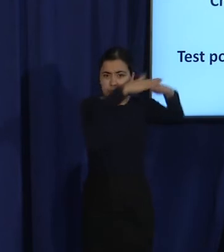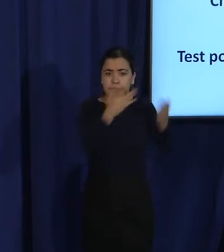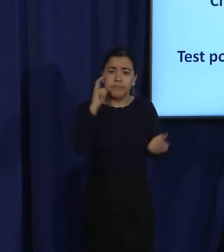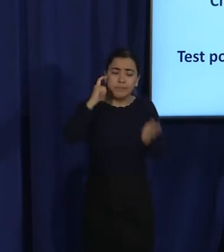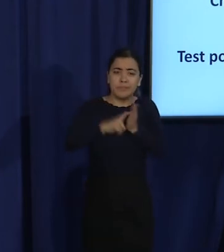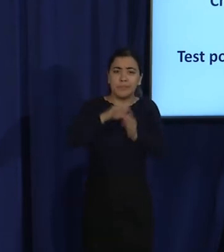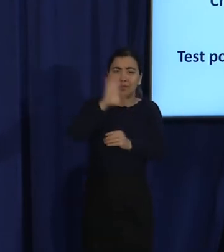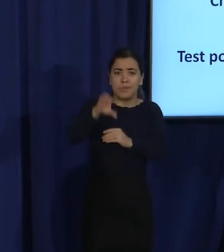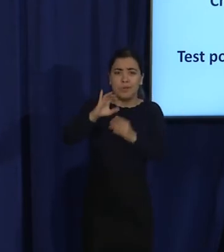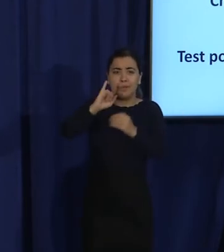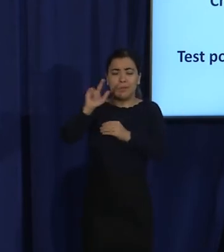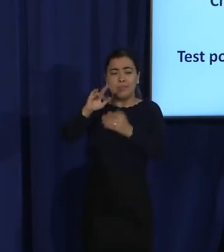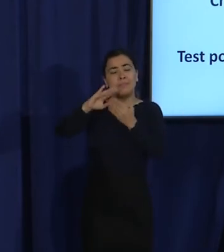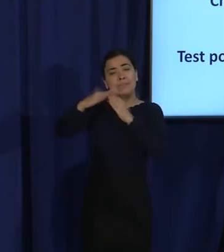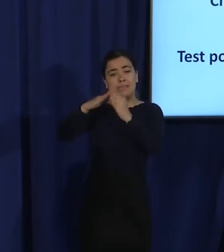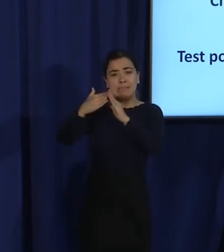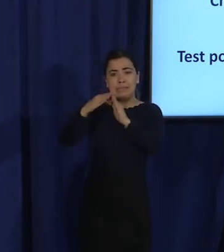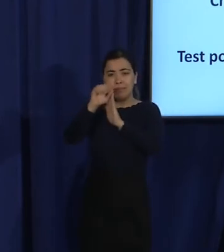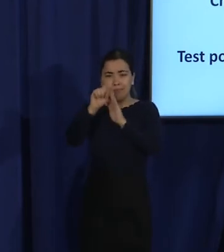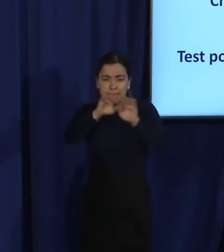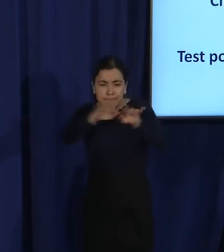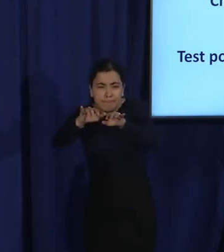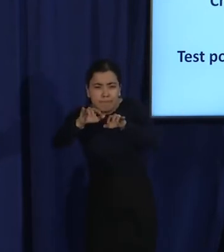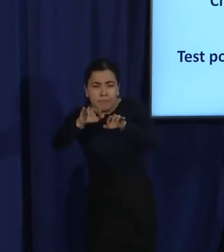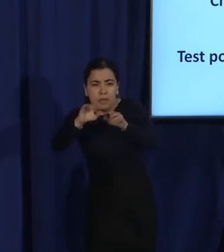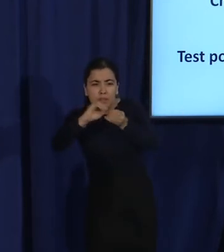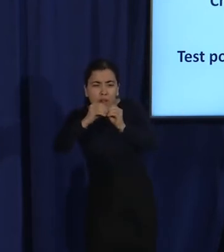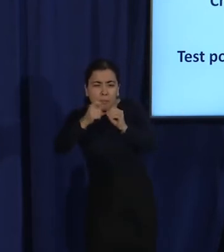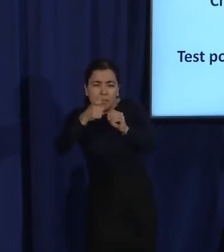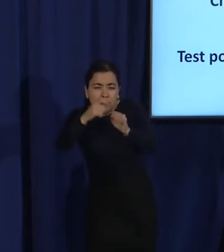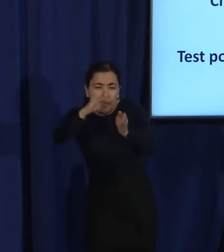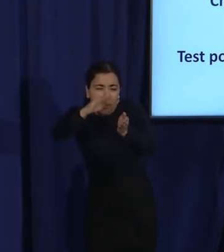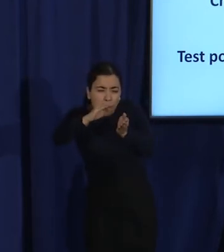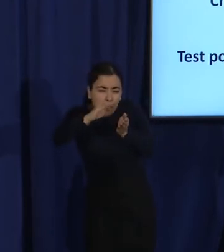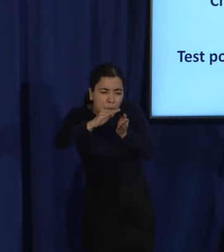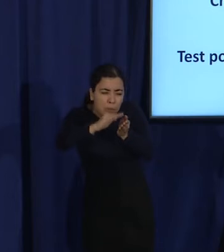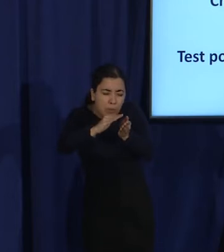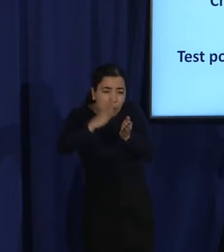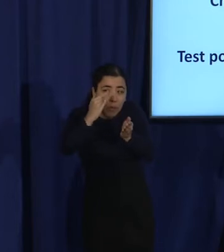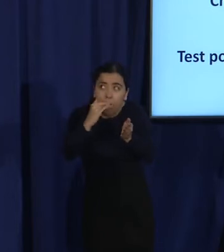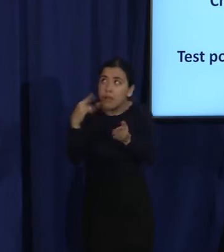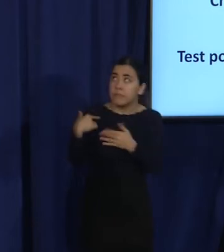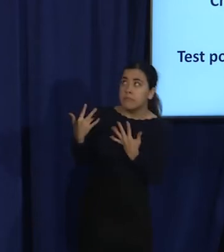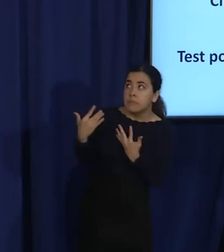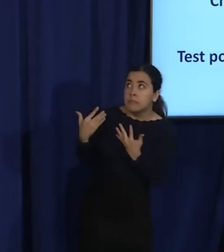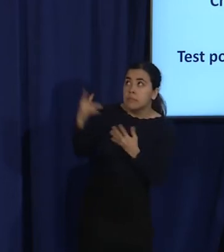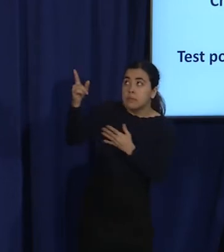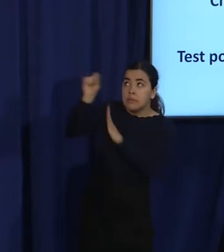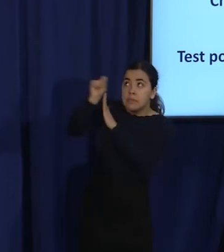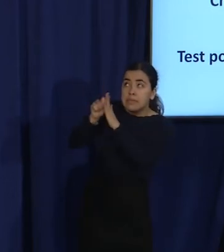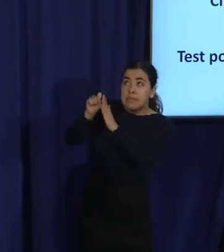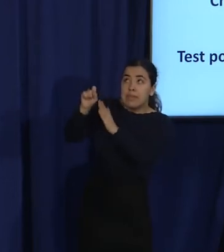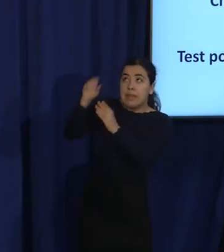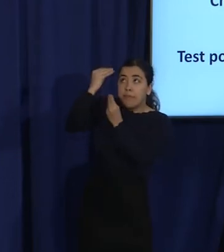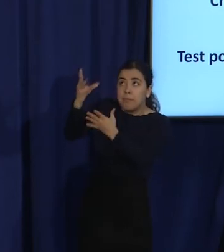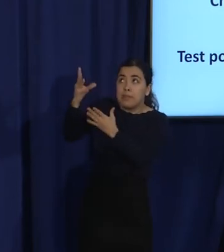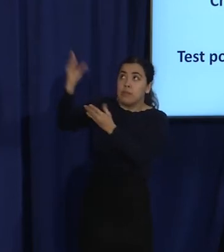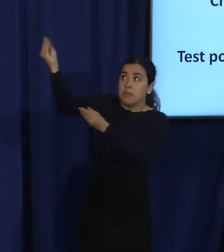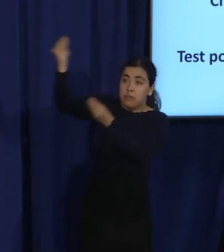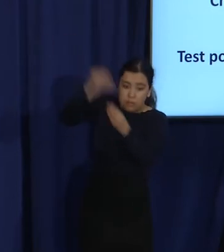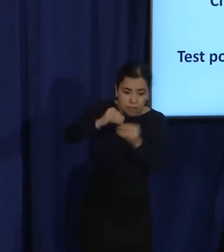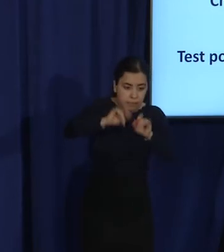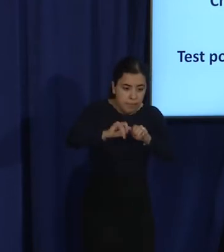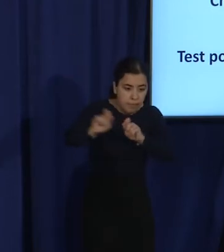number's a little bit lower because it takes time to actually get the data from the state. And the way we report is on